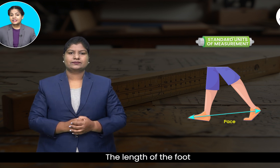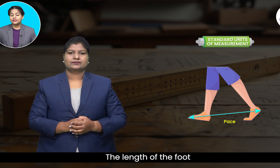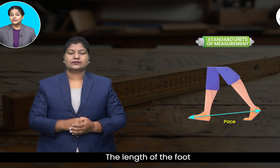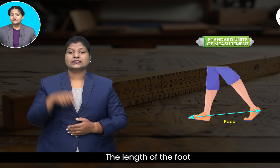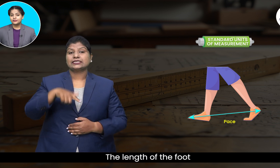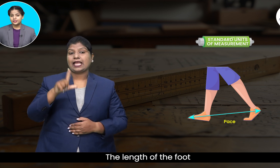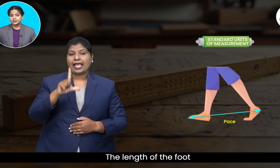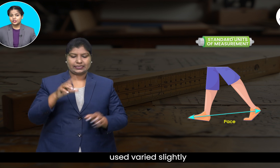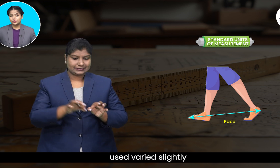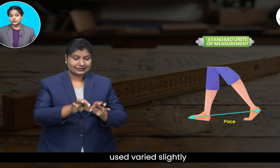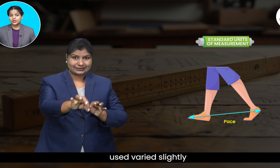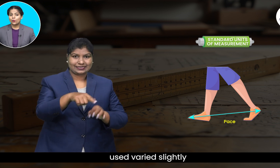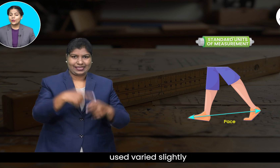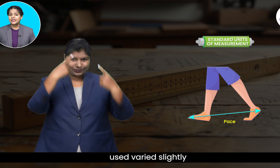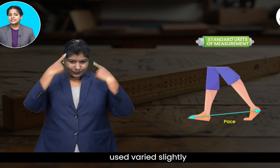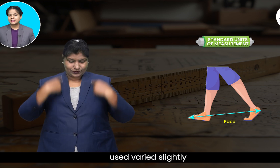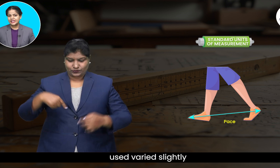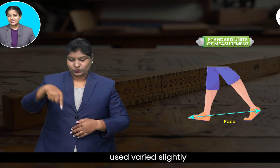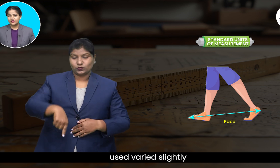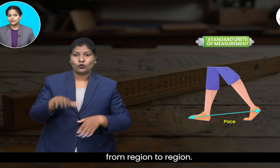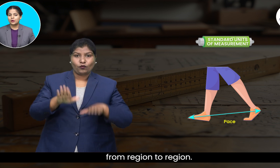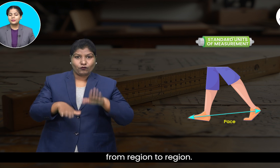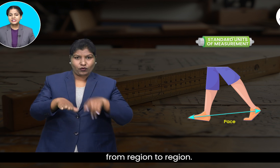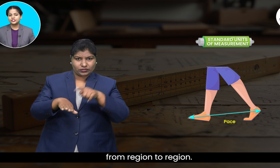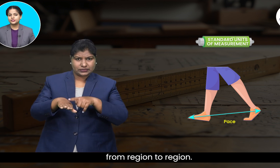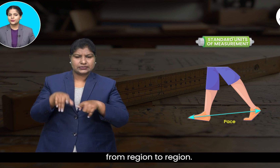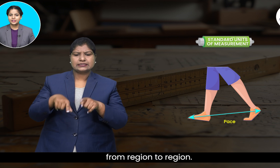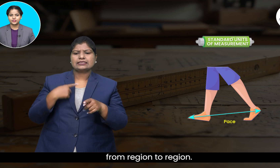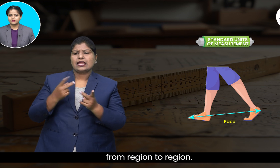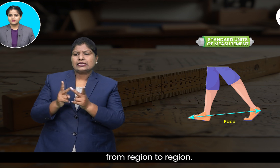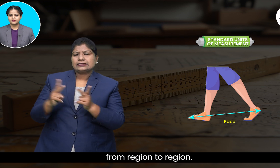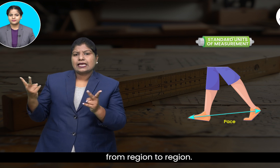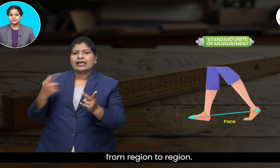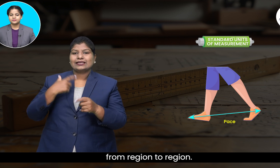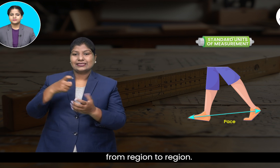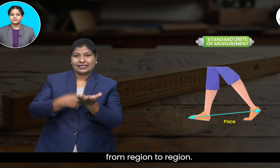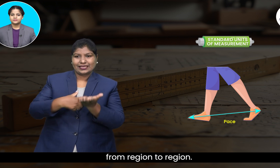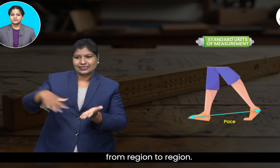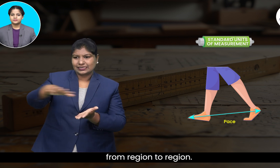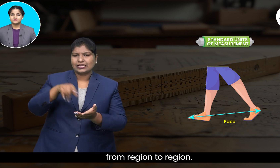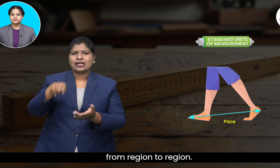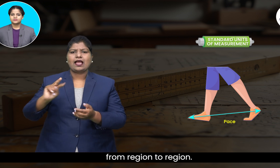The length of the foot used varied slightly from region to region.